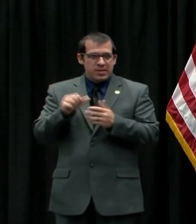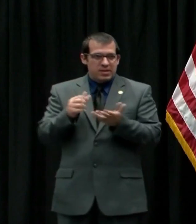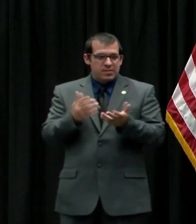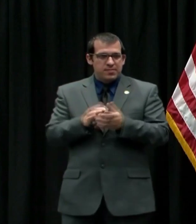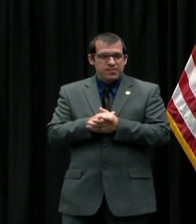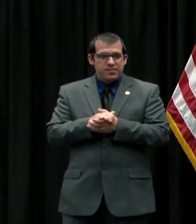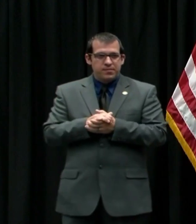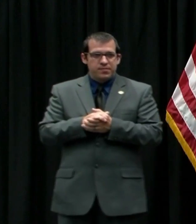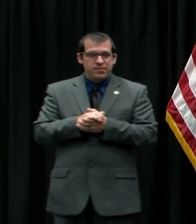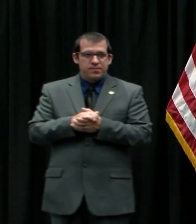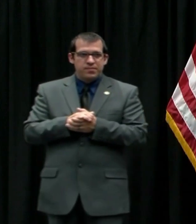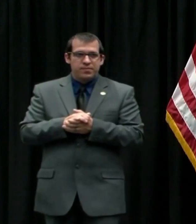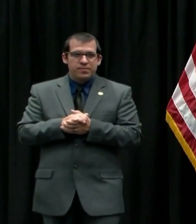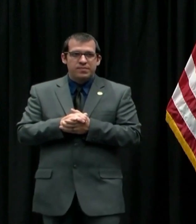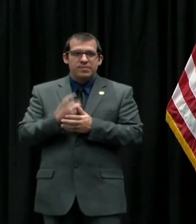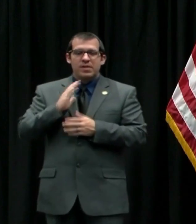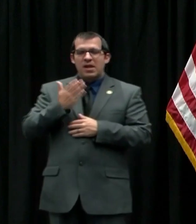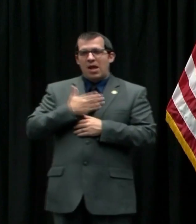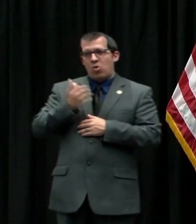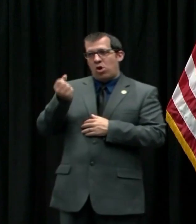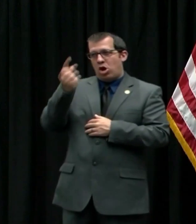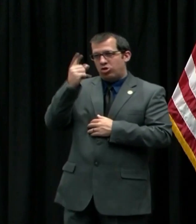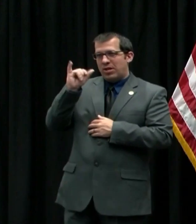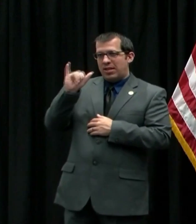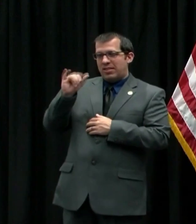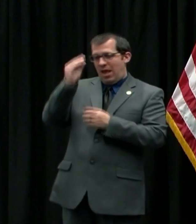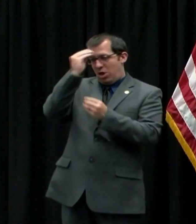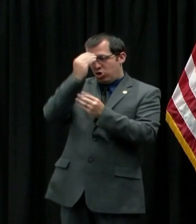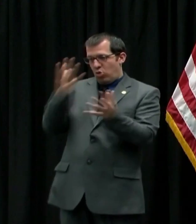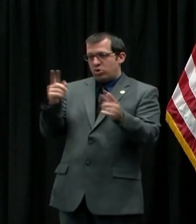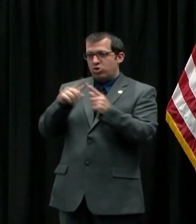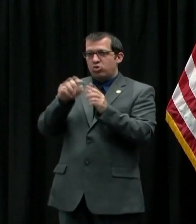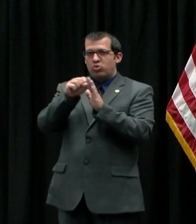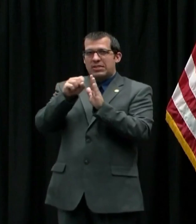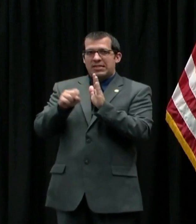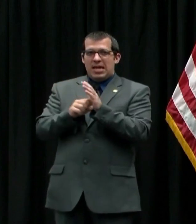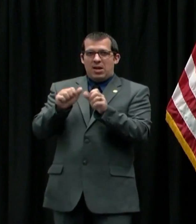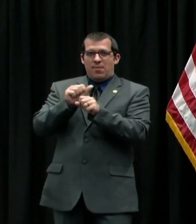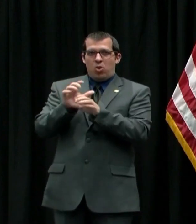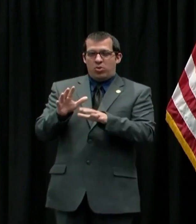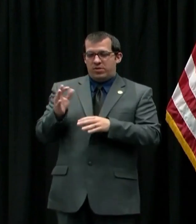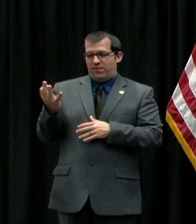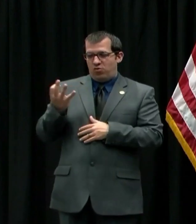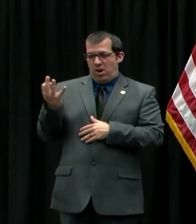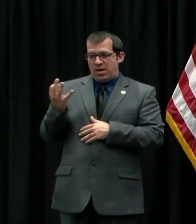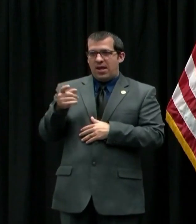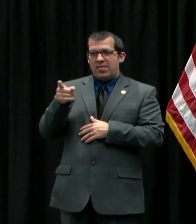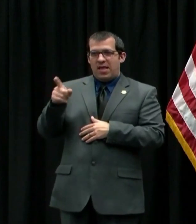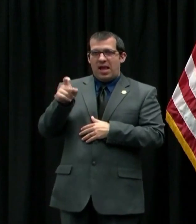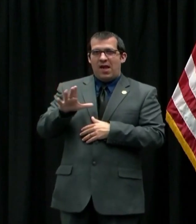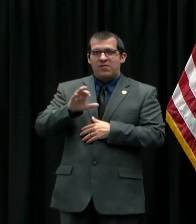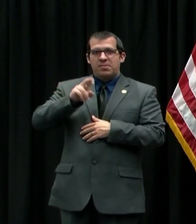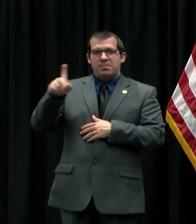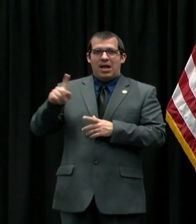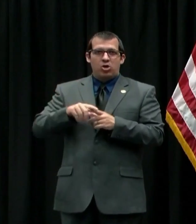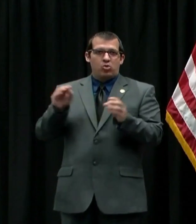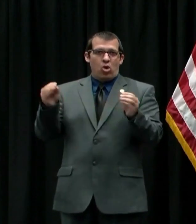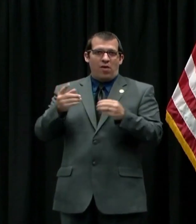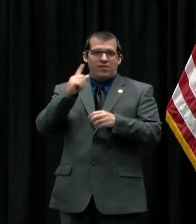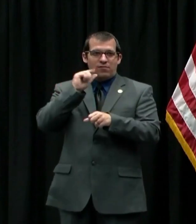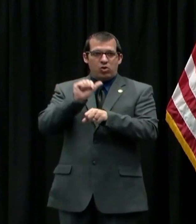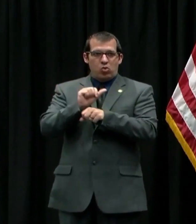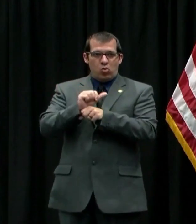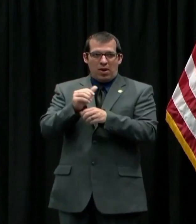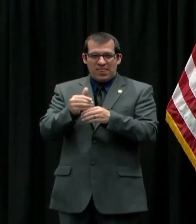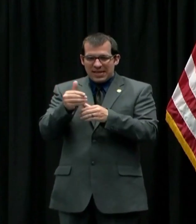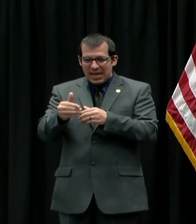ma'am. Governor, it's our understanding that a notice went out to state employees on Friday that they needed to return to the office for work the